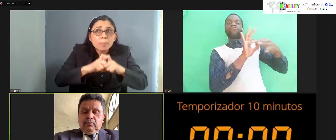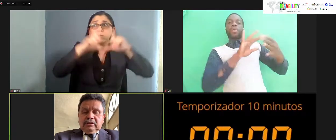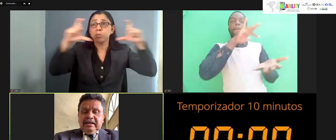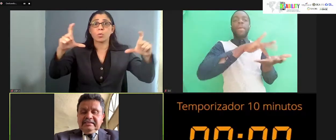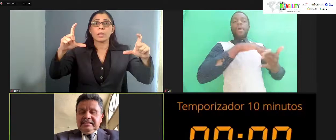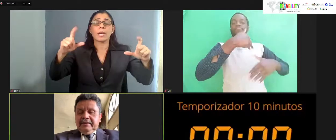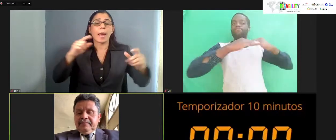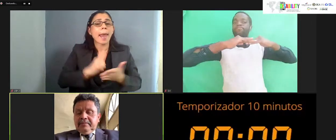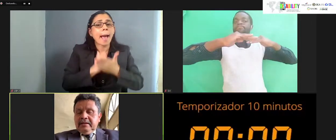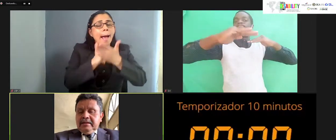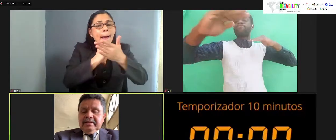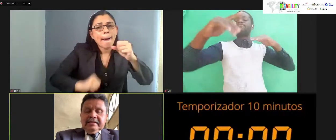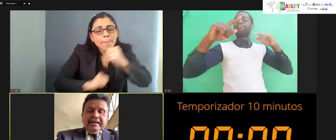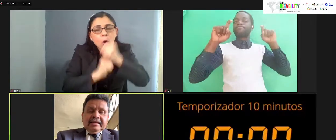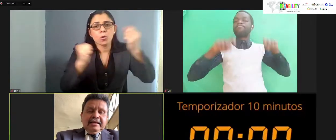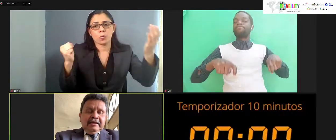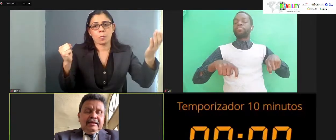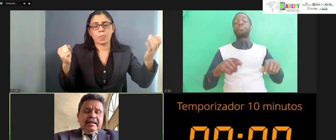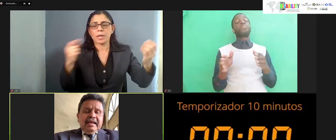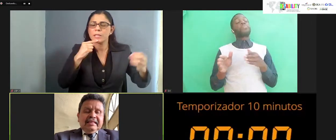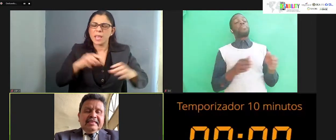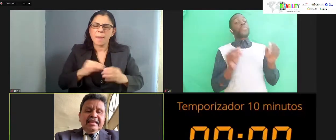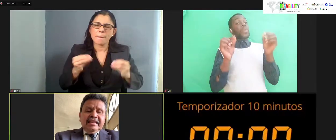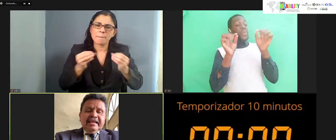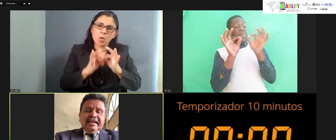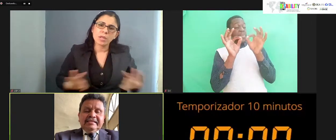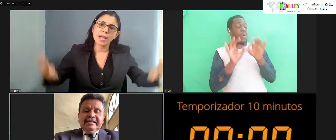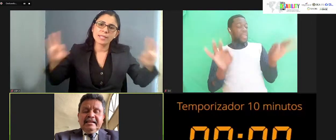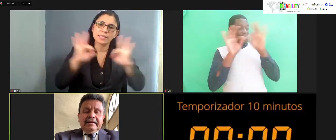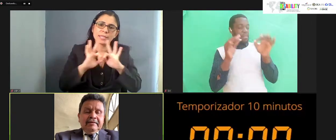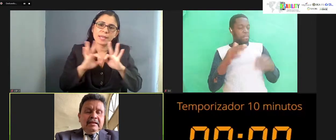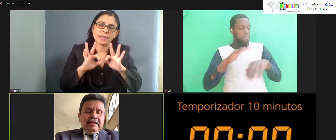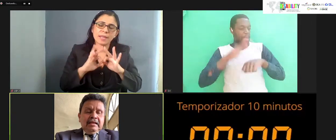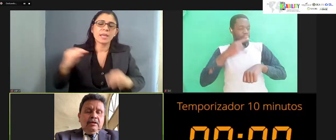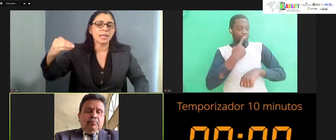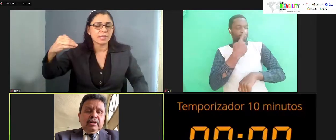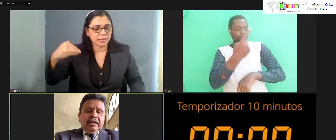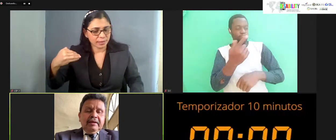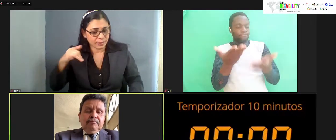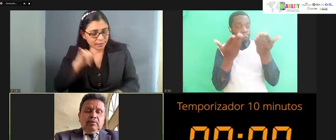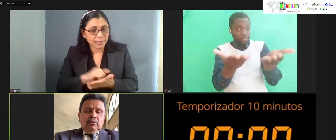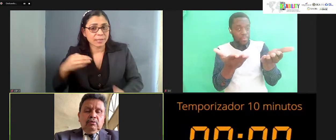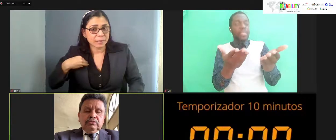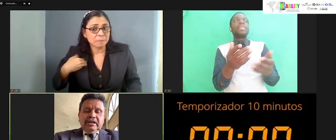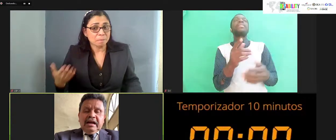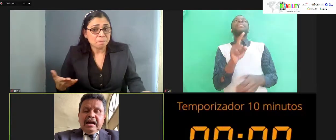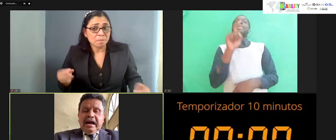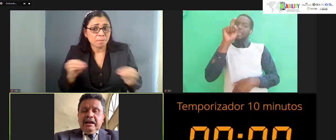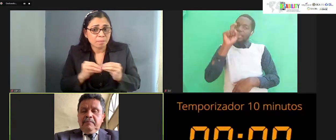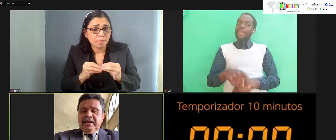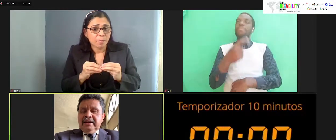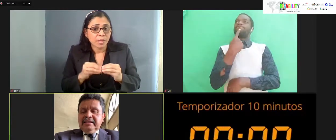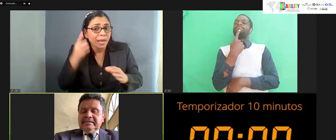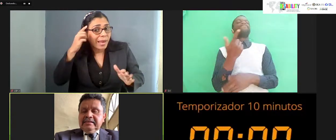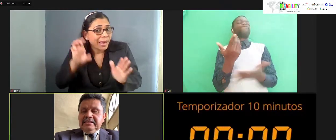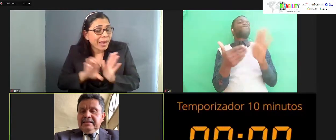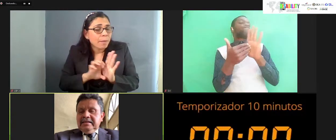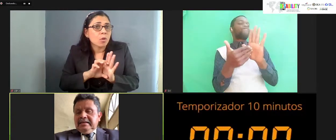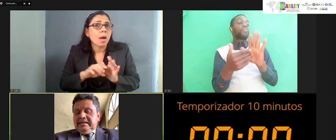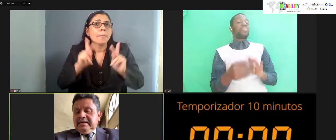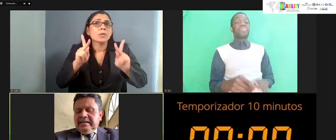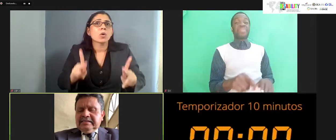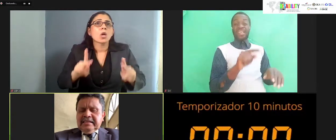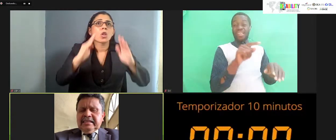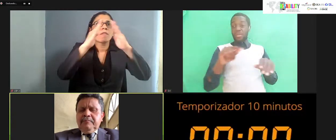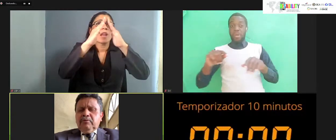we need to point out the importance that the needs